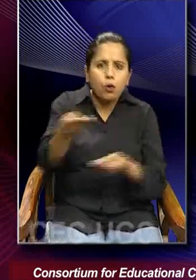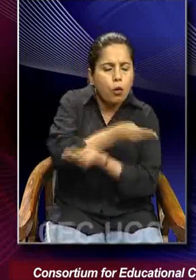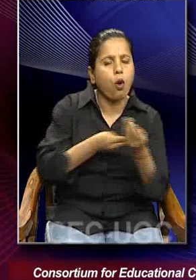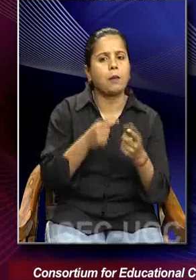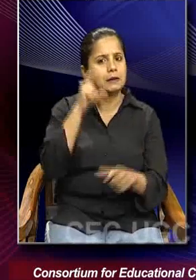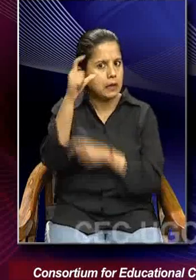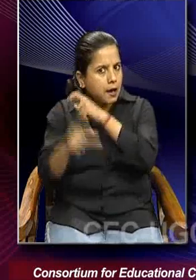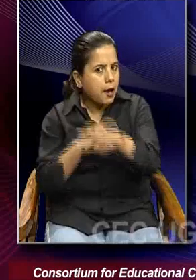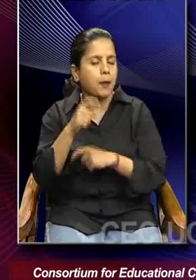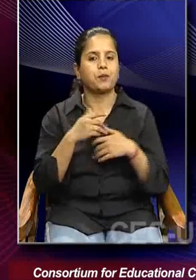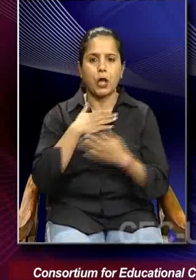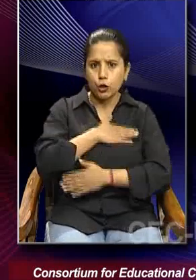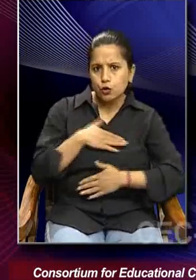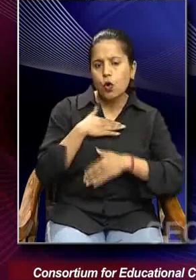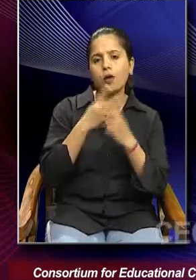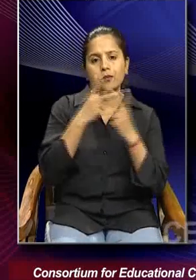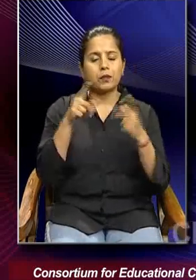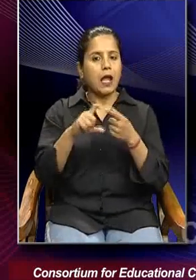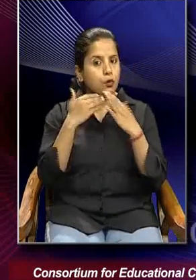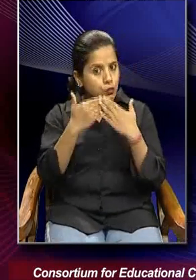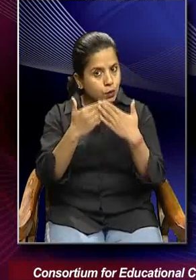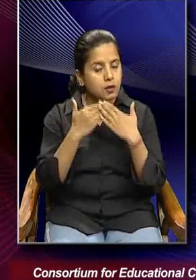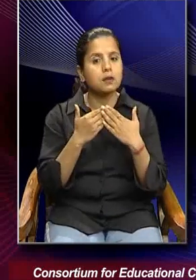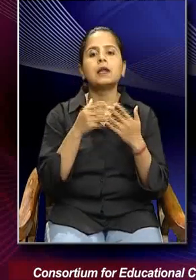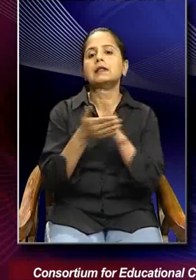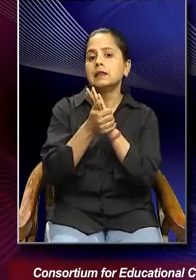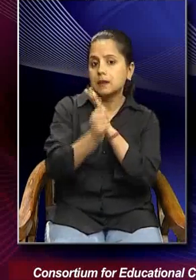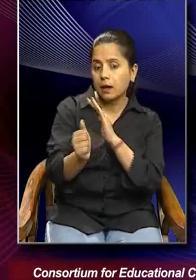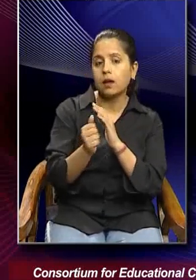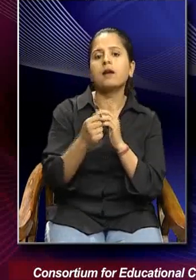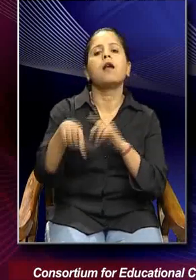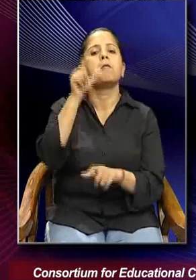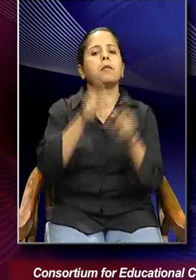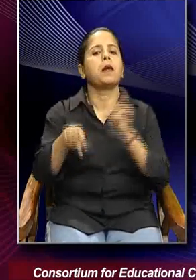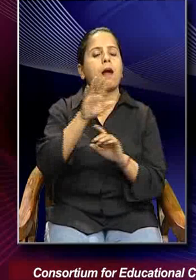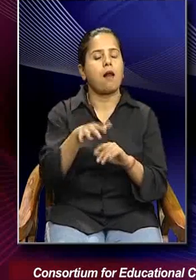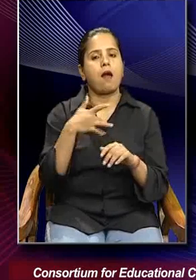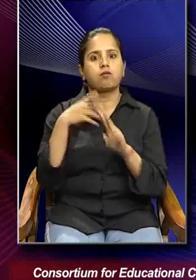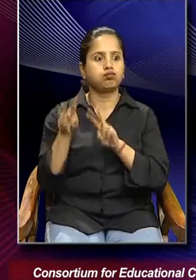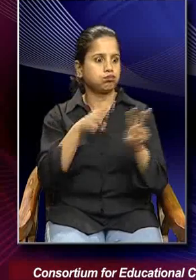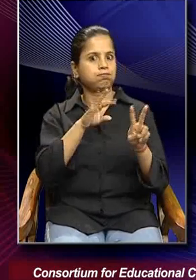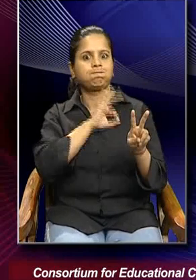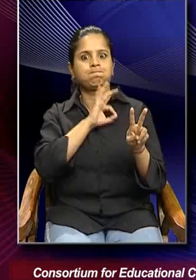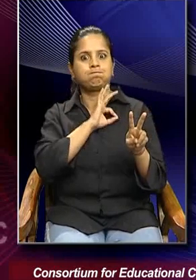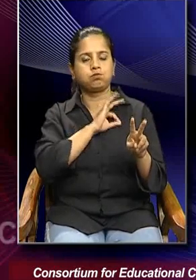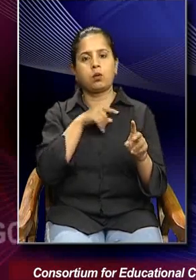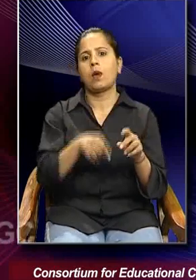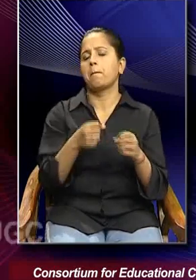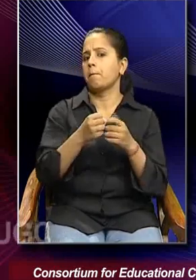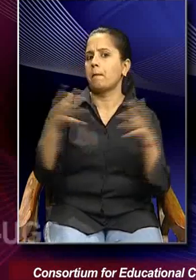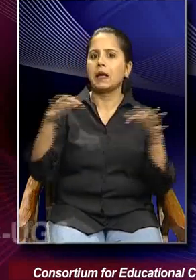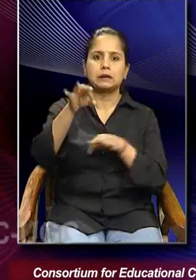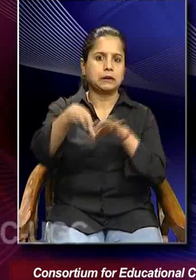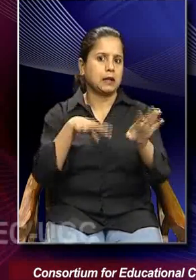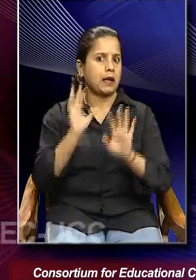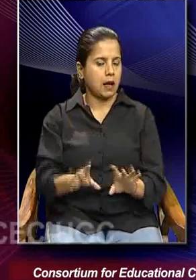industry, entertainment, education, skills, people are attracted to these large cities and towns,